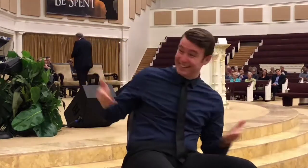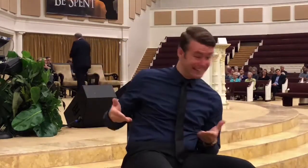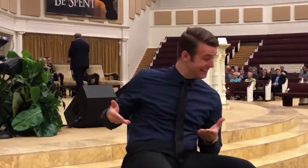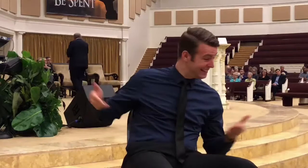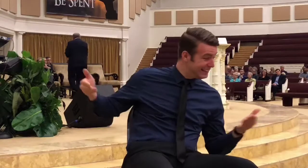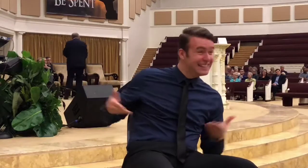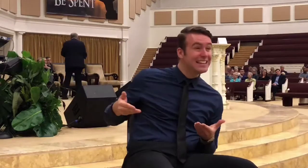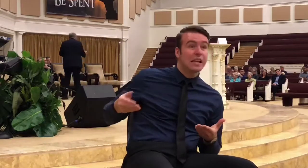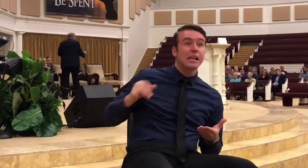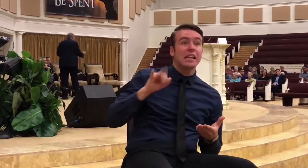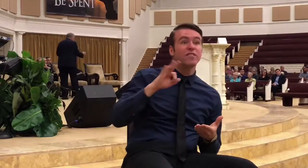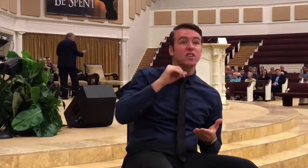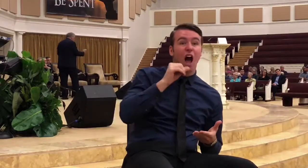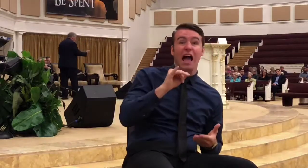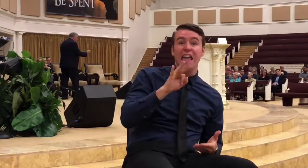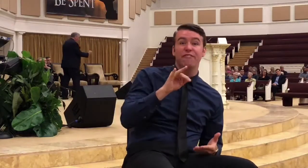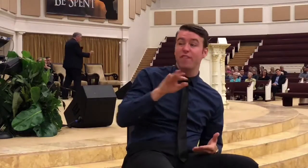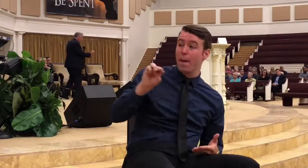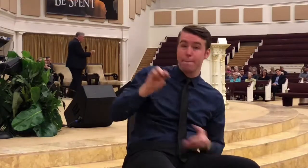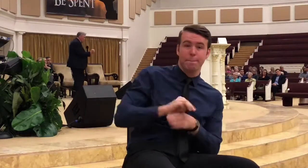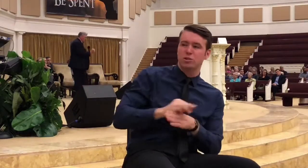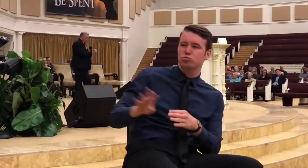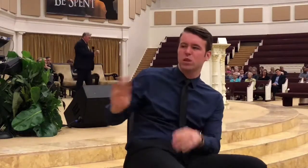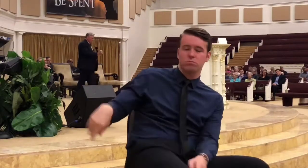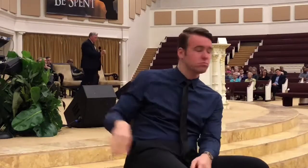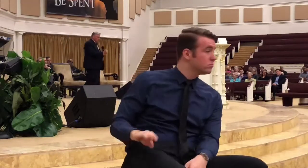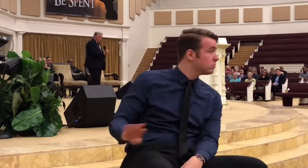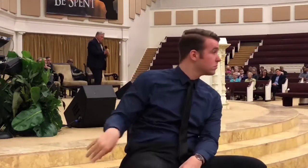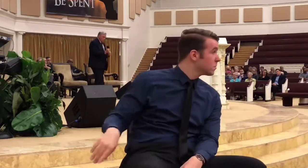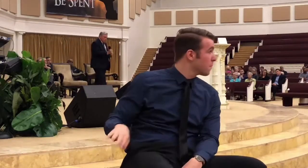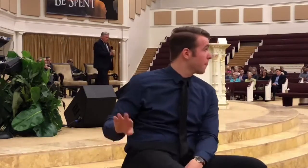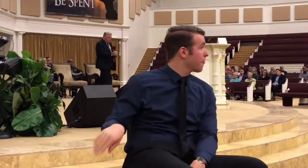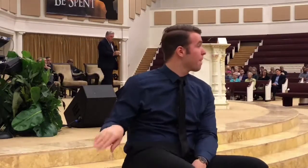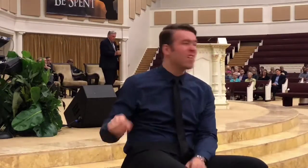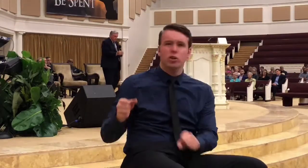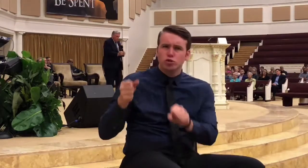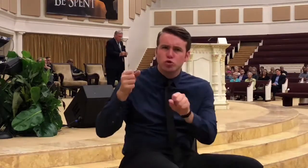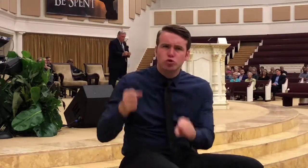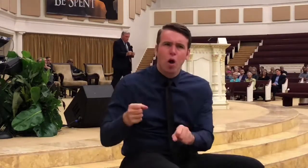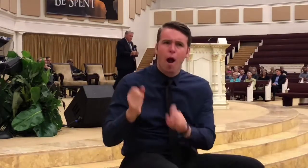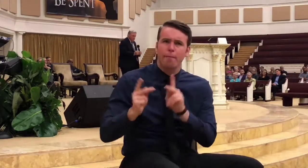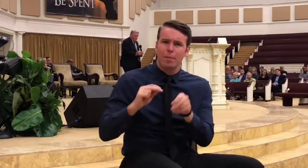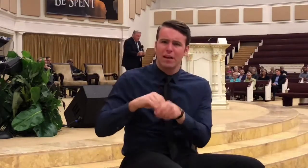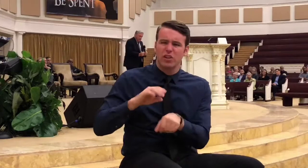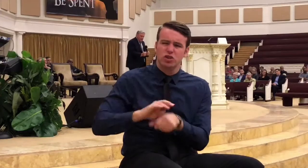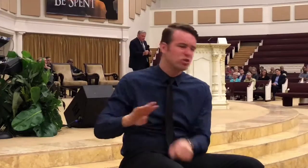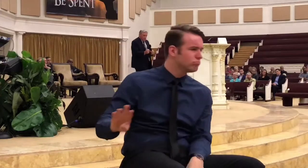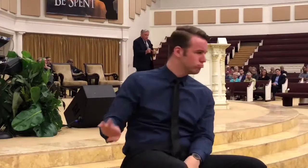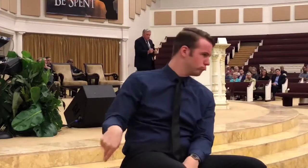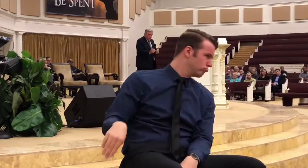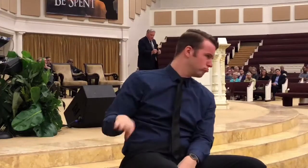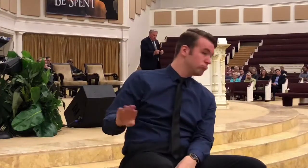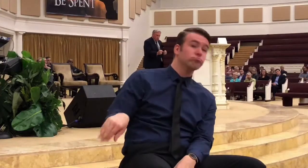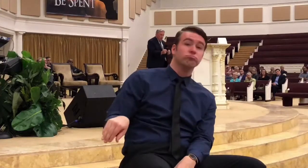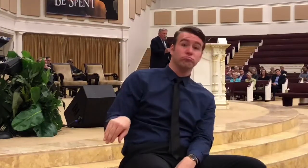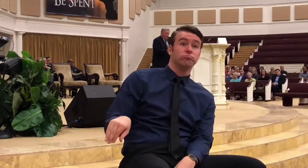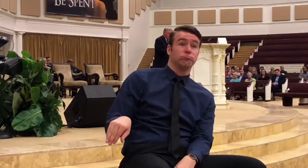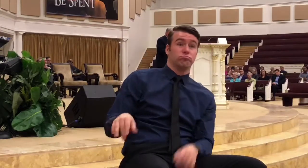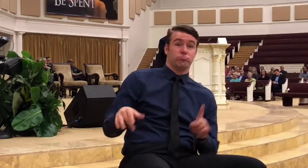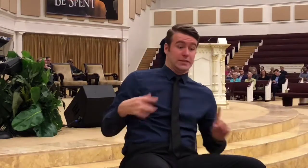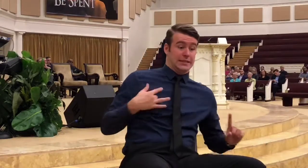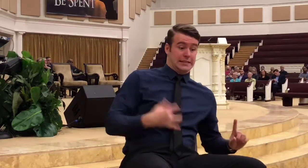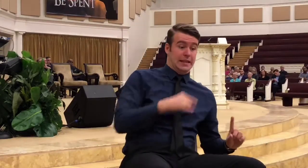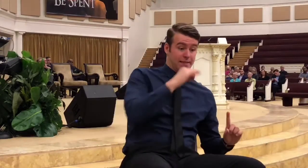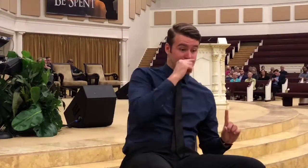ministry and do not tie their children to strength within the church, if their kids